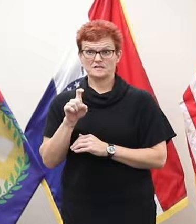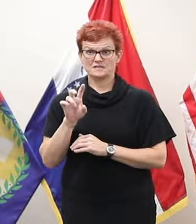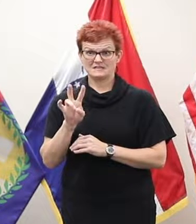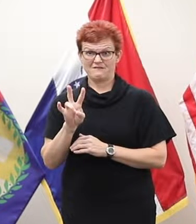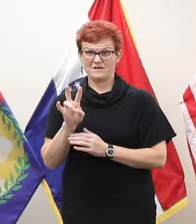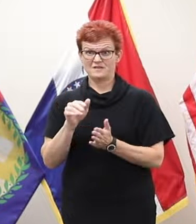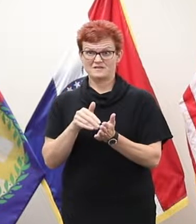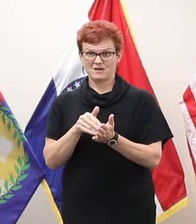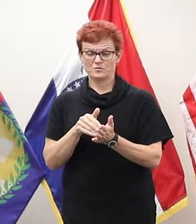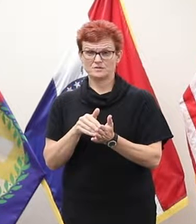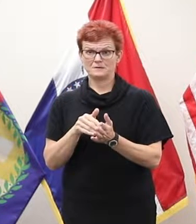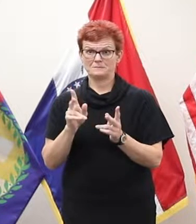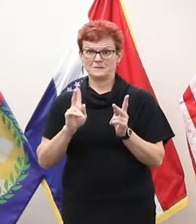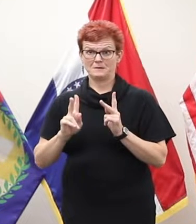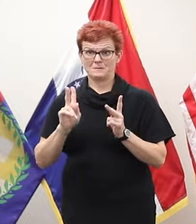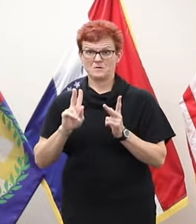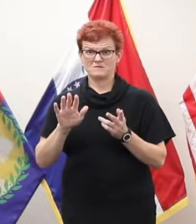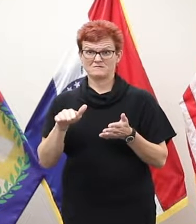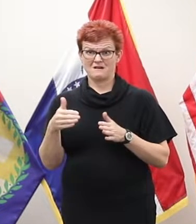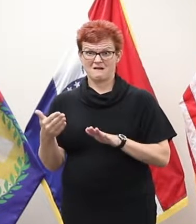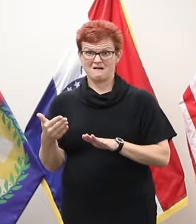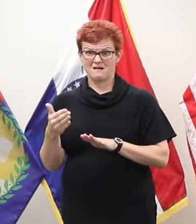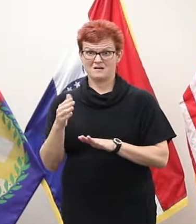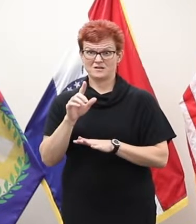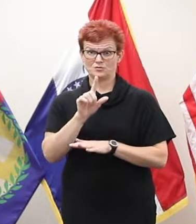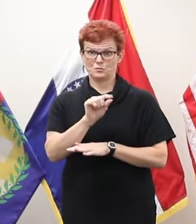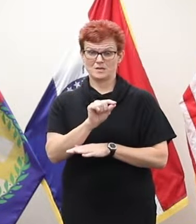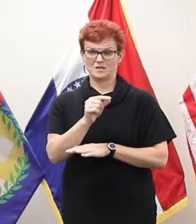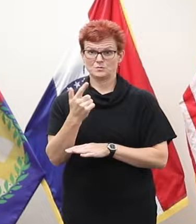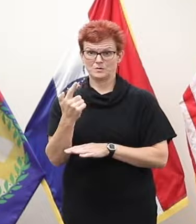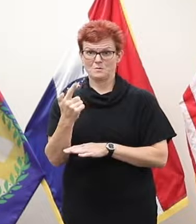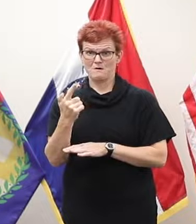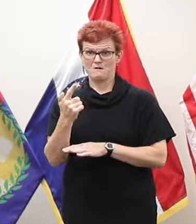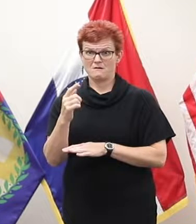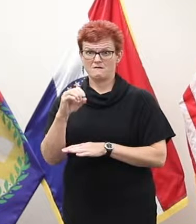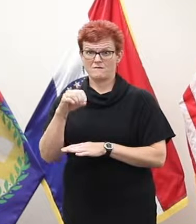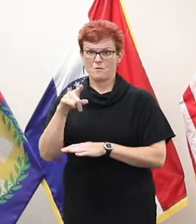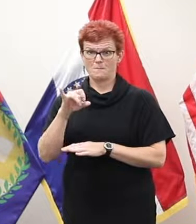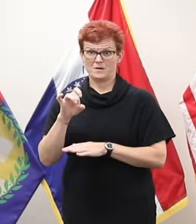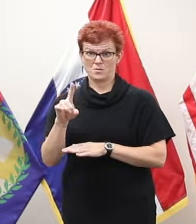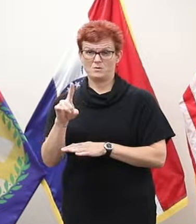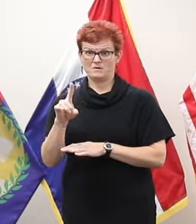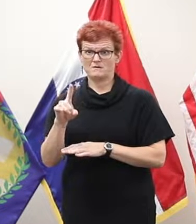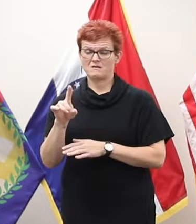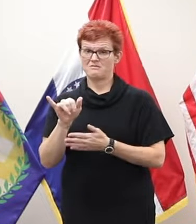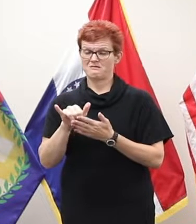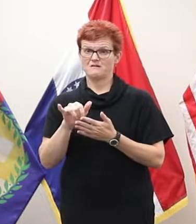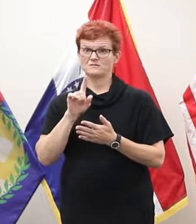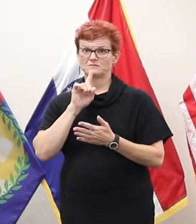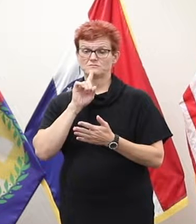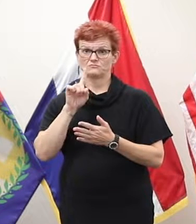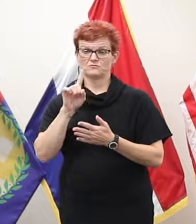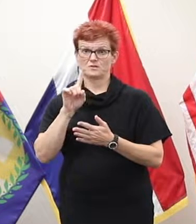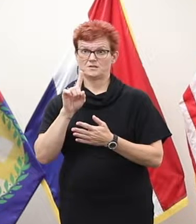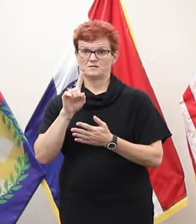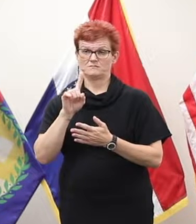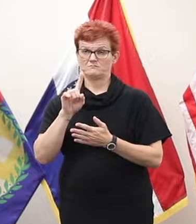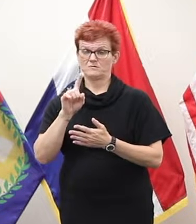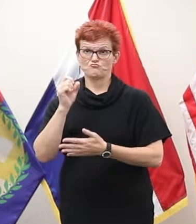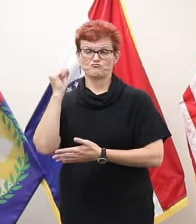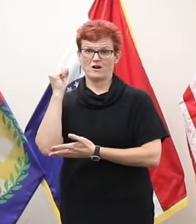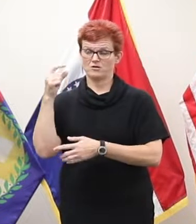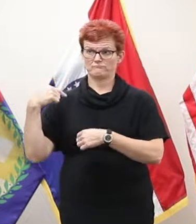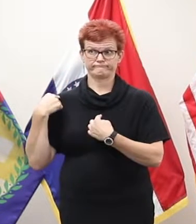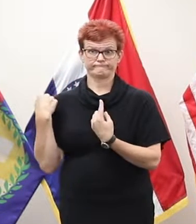of a drug overdose in 2021, a record in the United States. This day serves as the world's largest